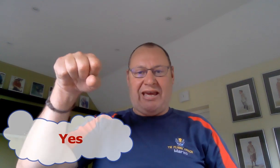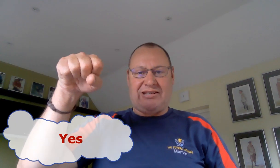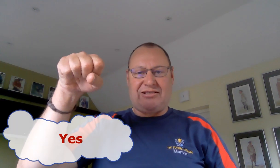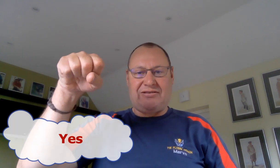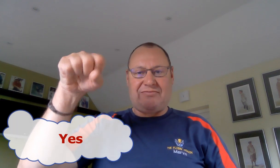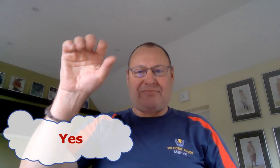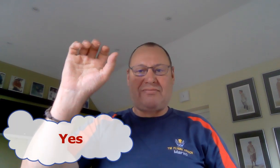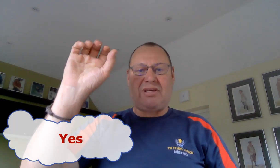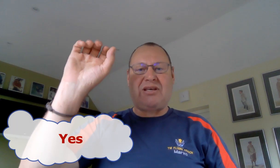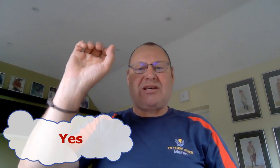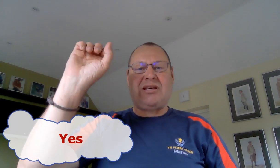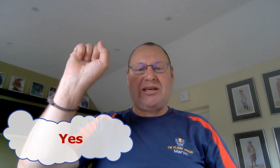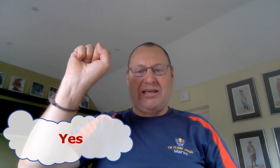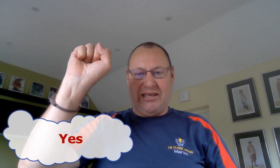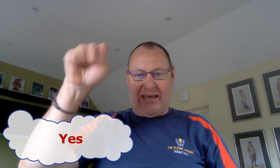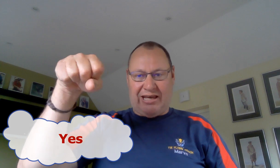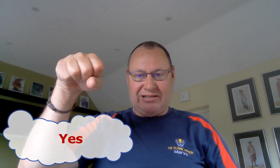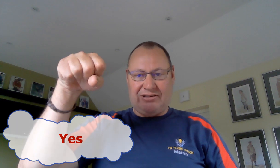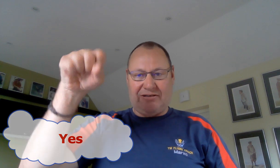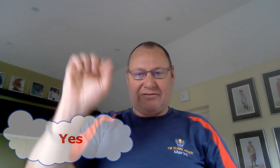Yes. Yes.